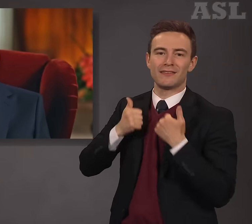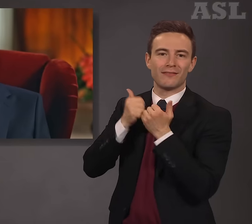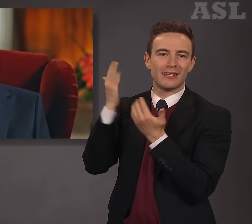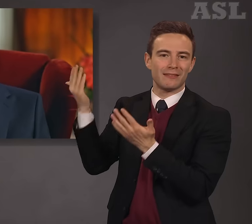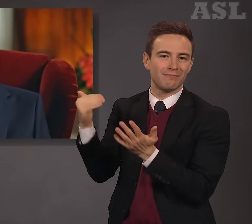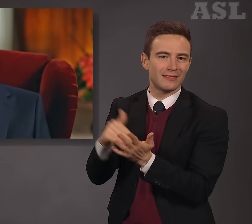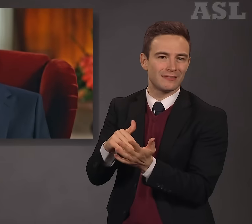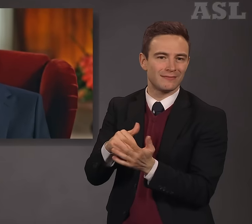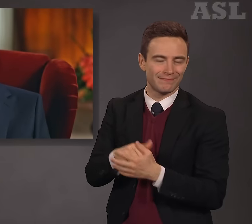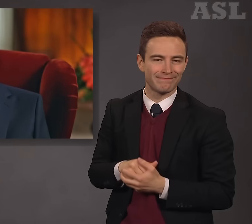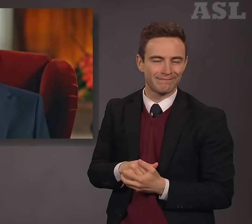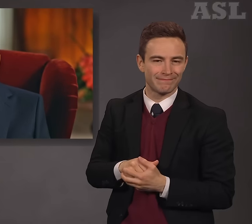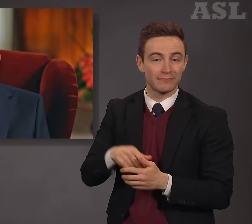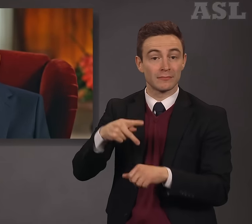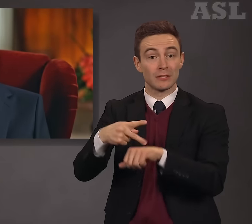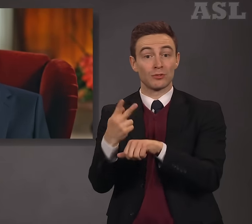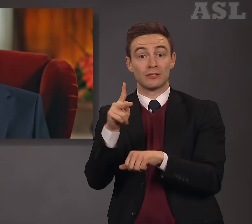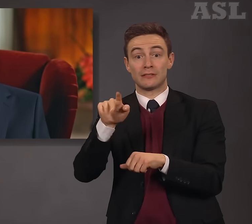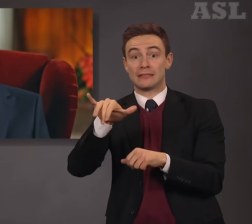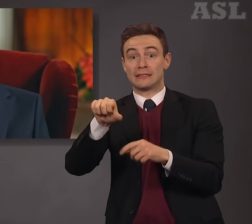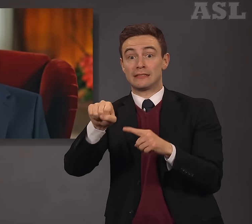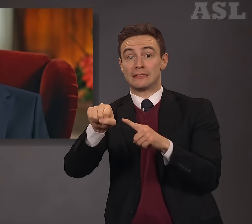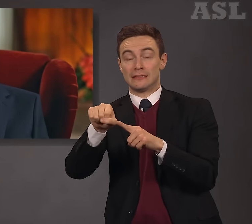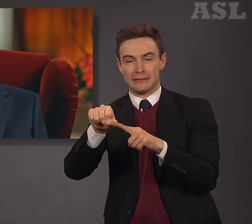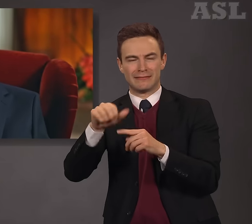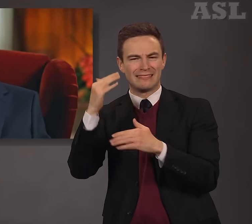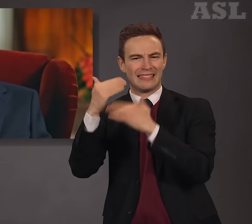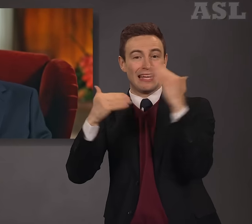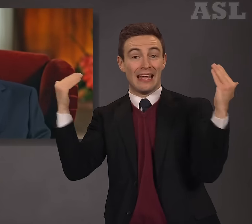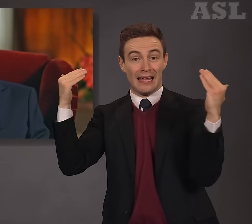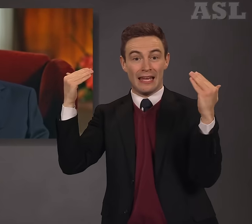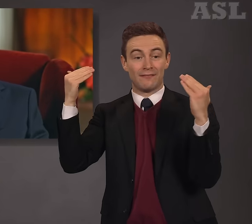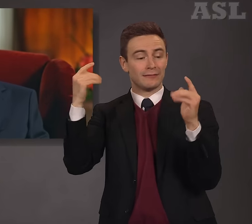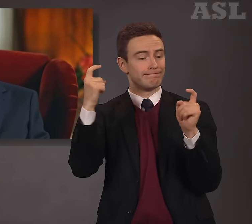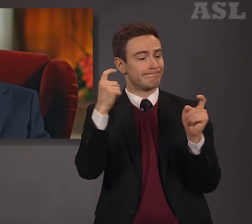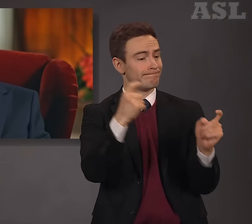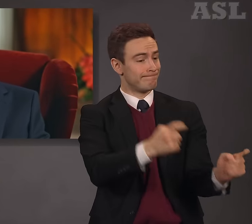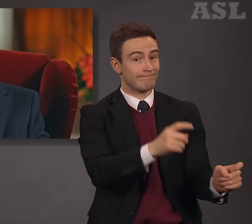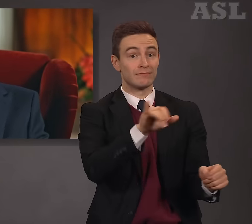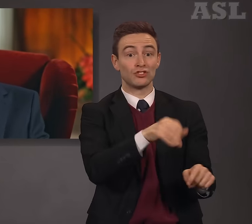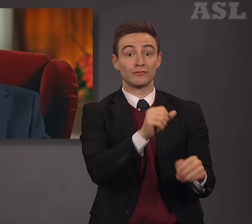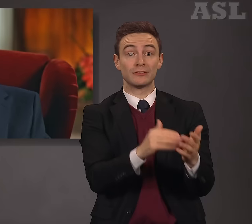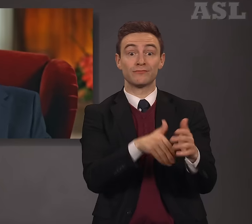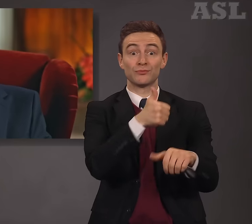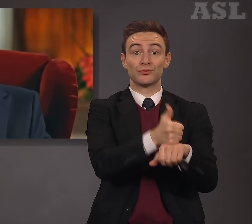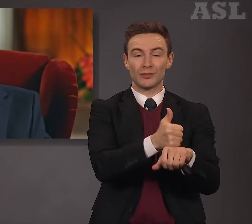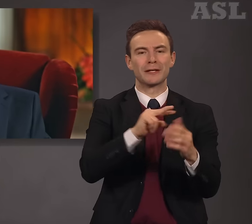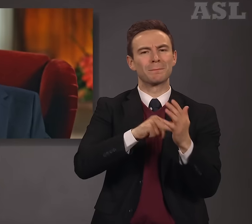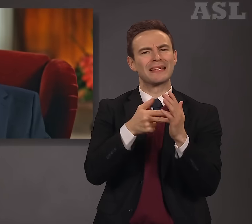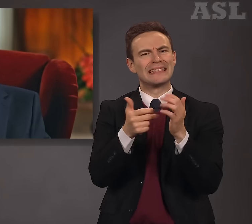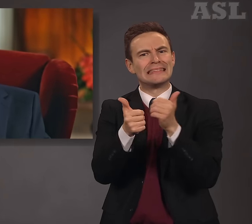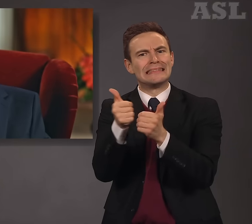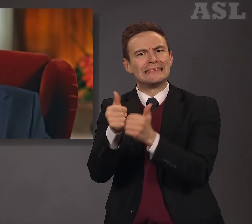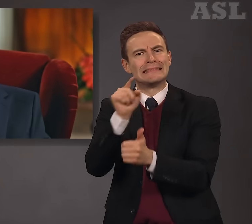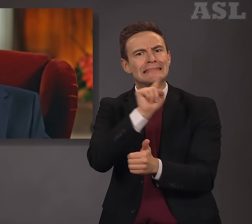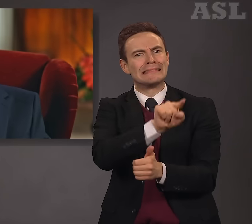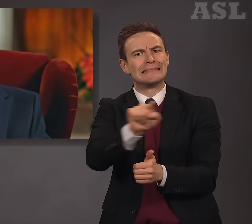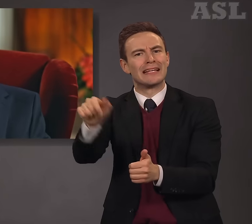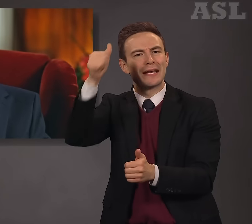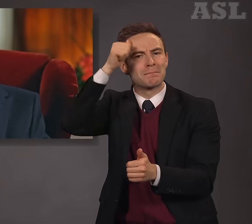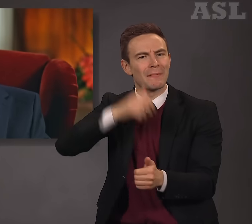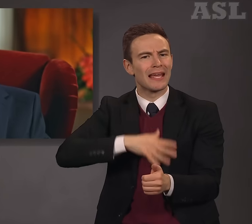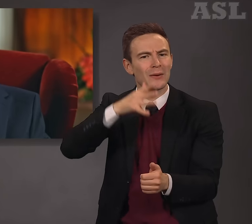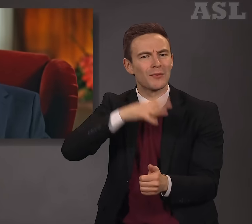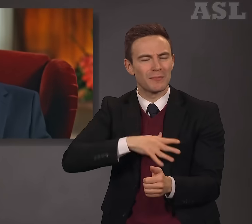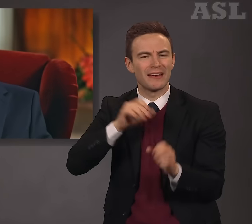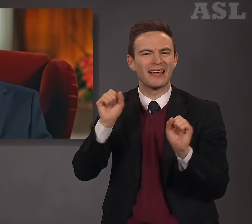Priesthood keys restored through the prophet Joseph Smith make it possible for every covenant-keeping